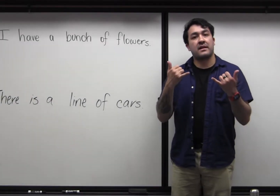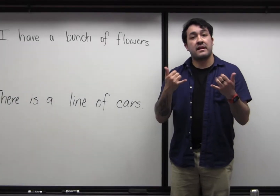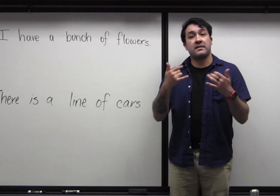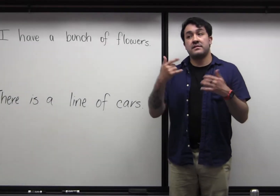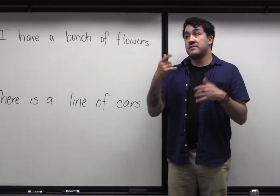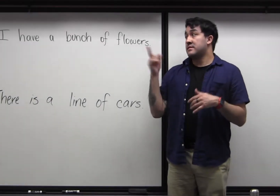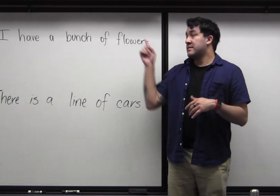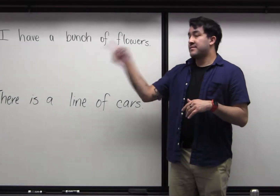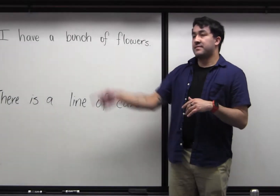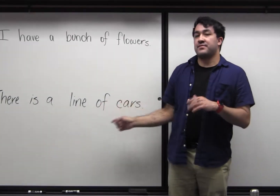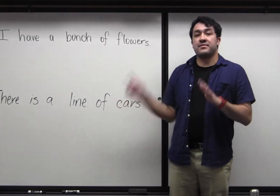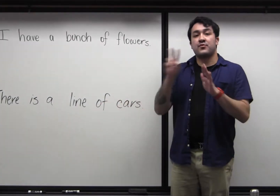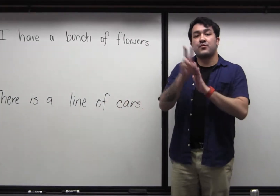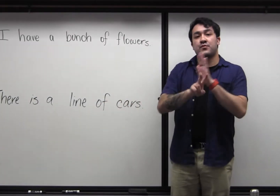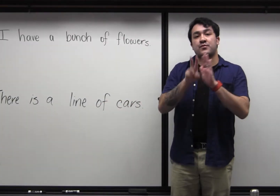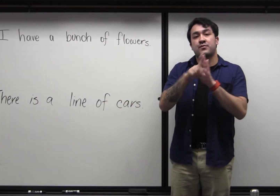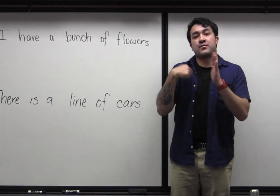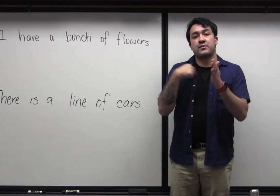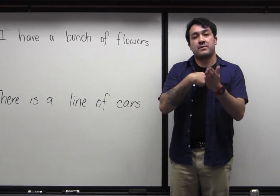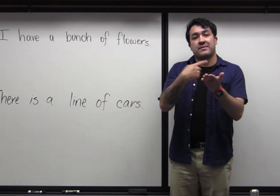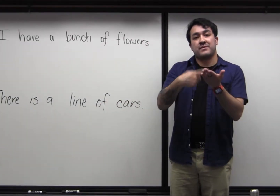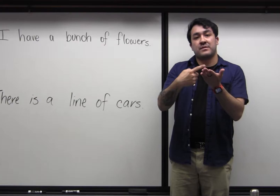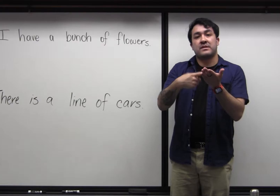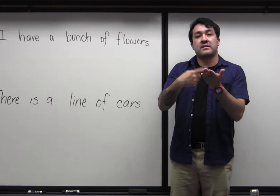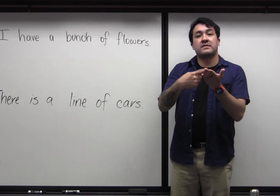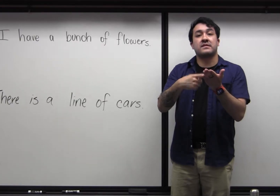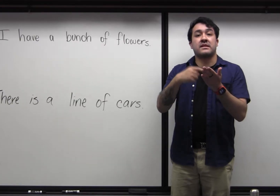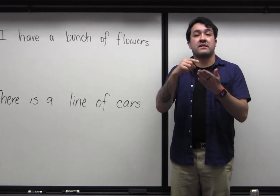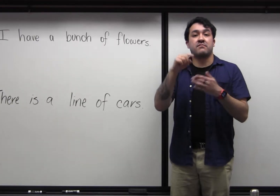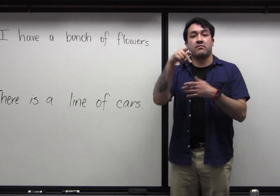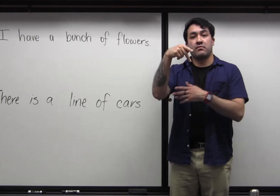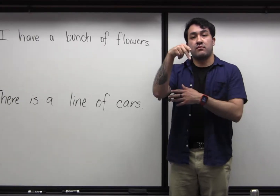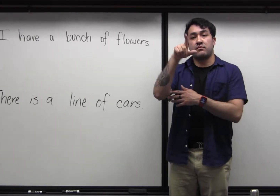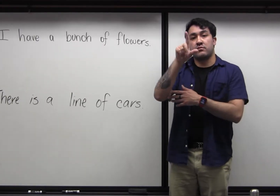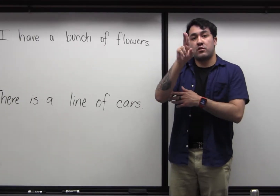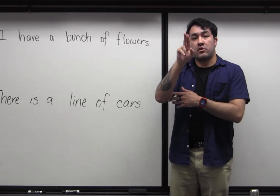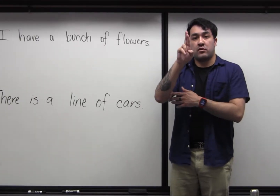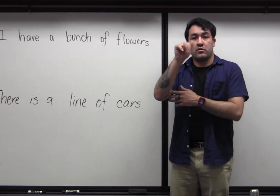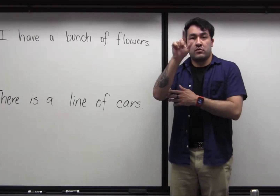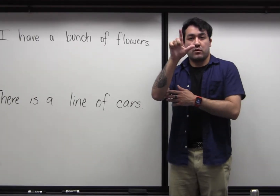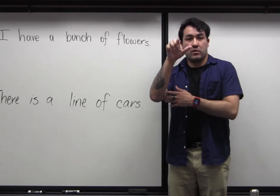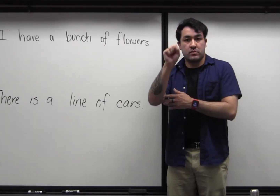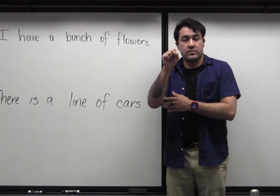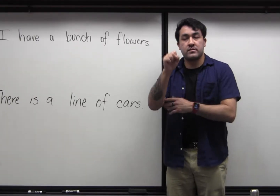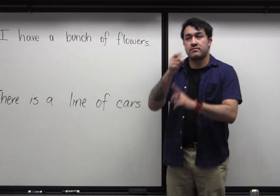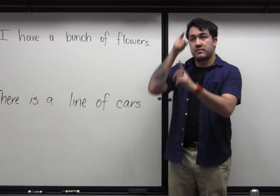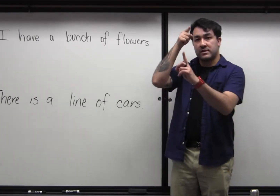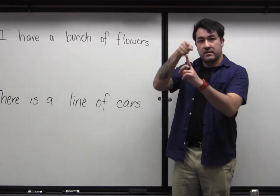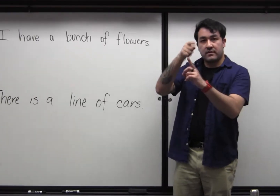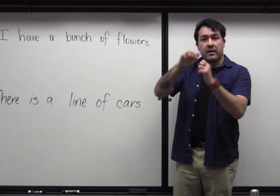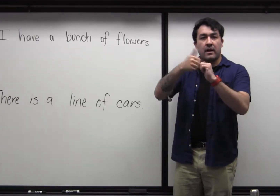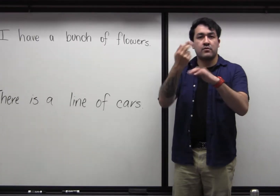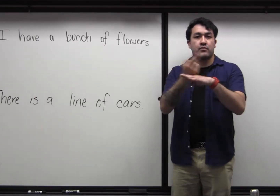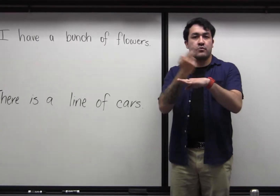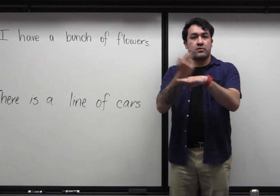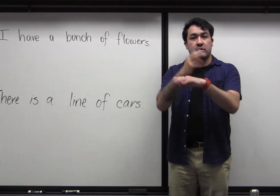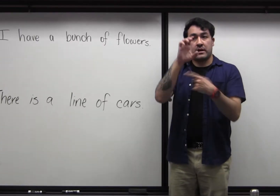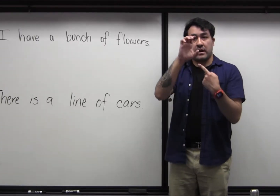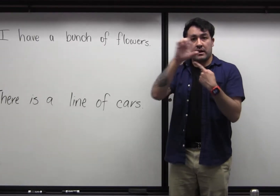Hello. In this kind of little video section, in this video and a few other videos as well, we're going to talk about plurals. Specifically,